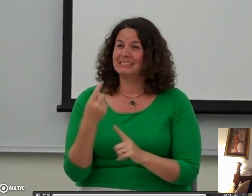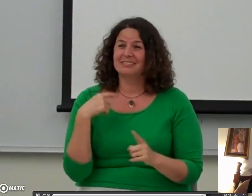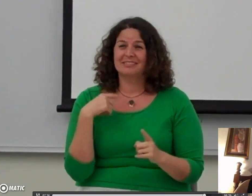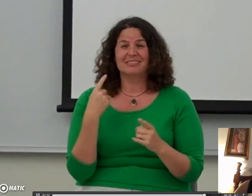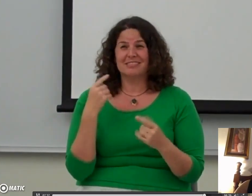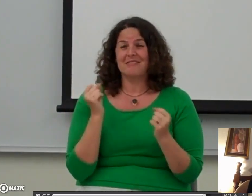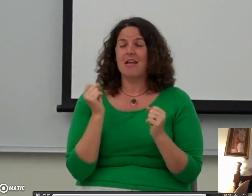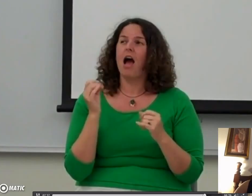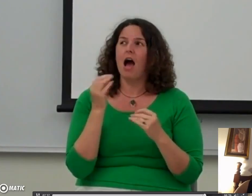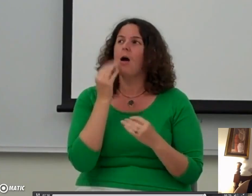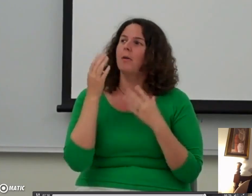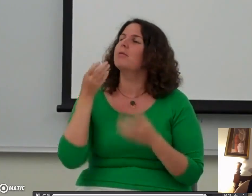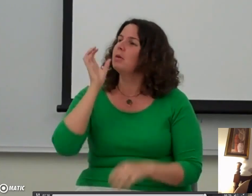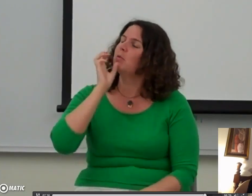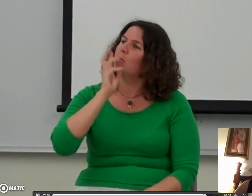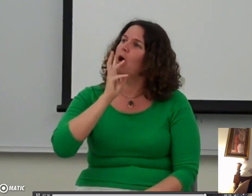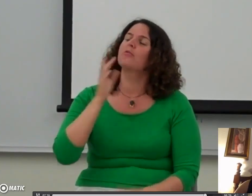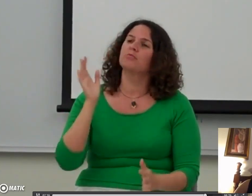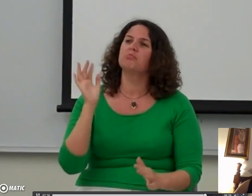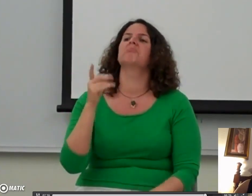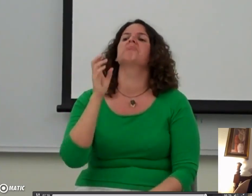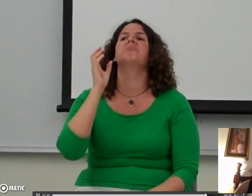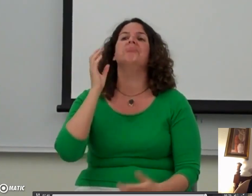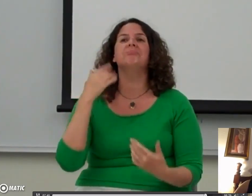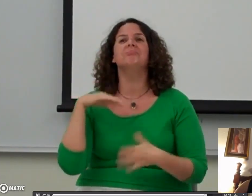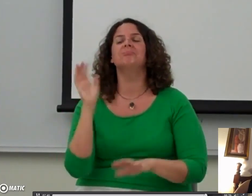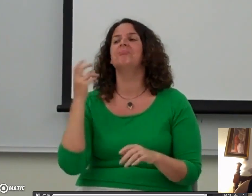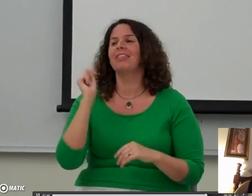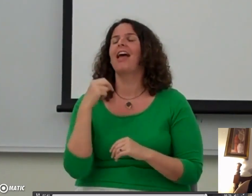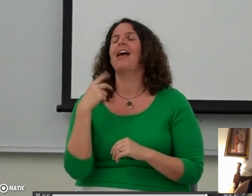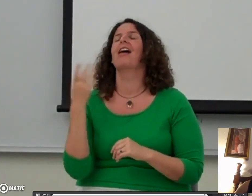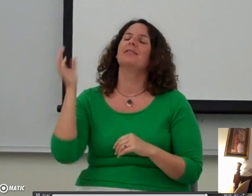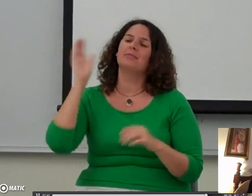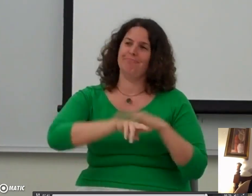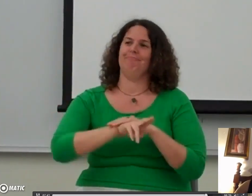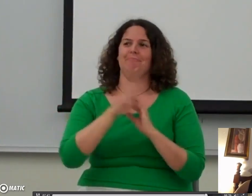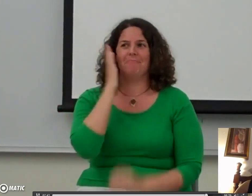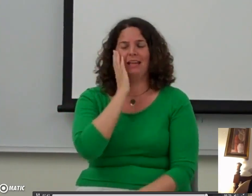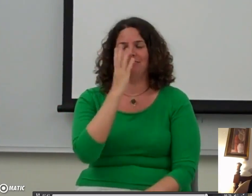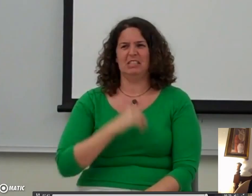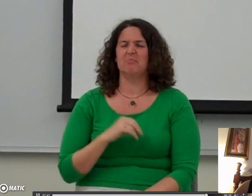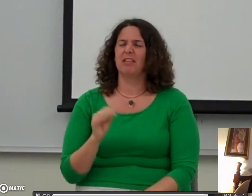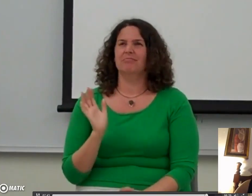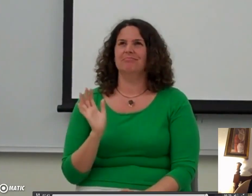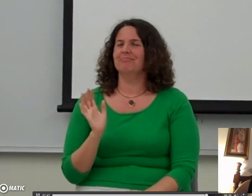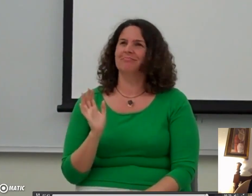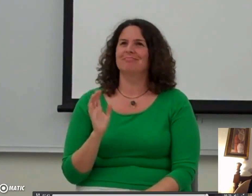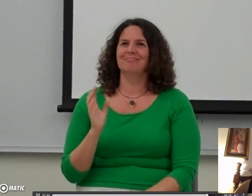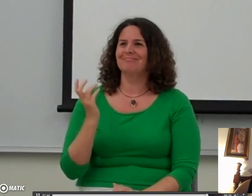about 15 minutes, started to leave. My body finally started to warm up. So then I got in bed and went to